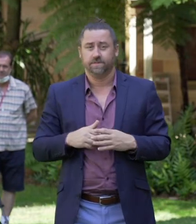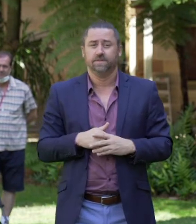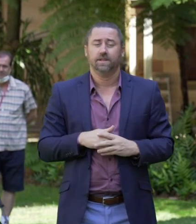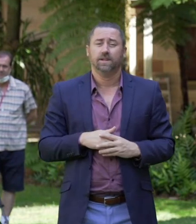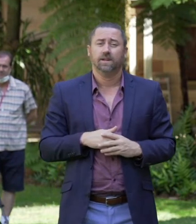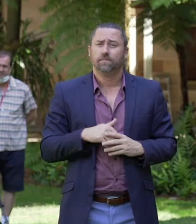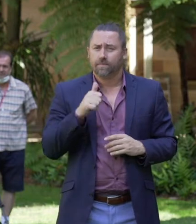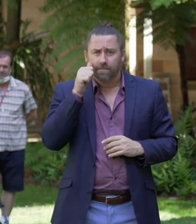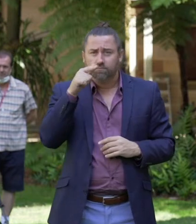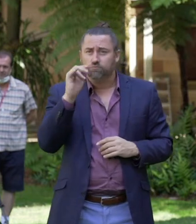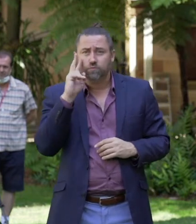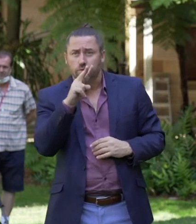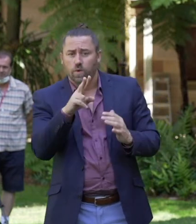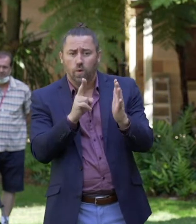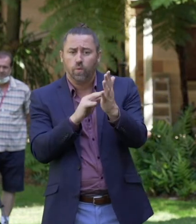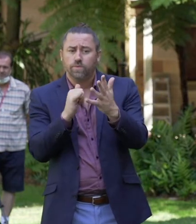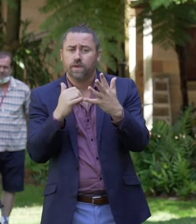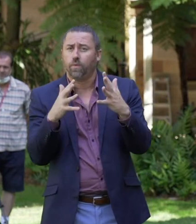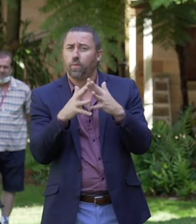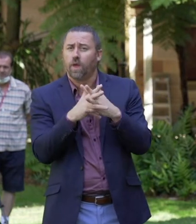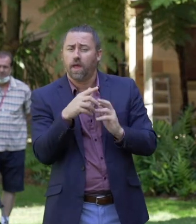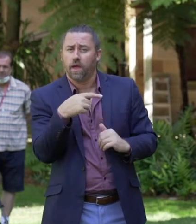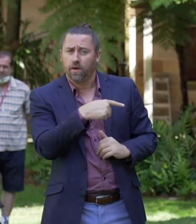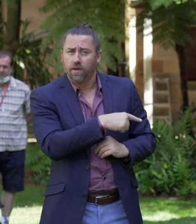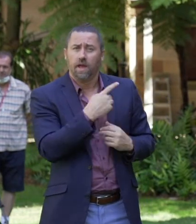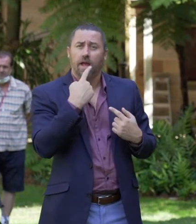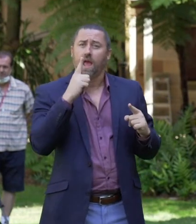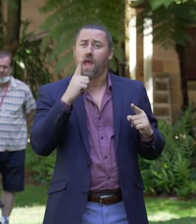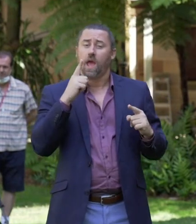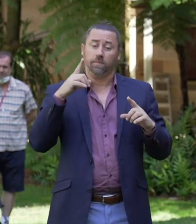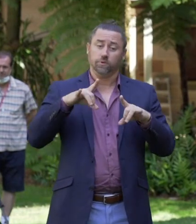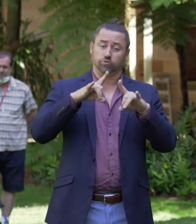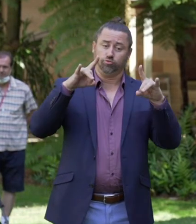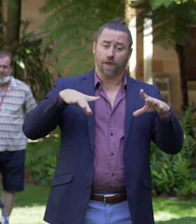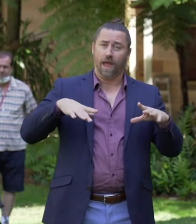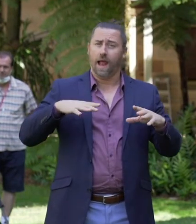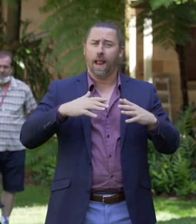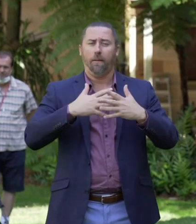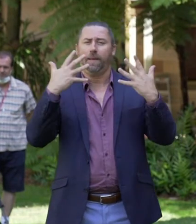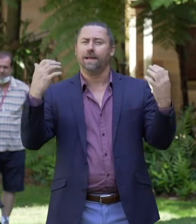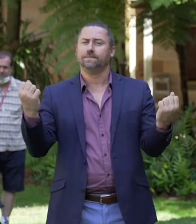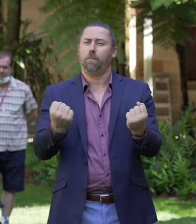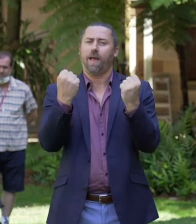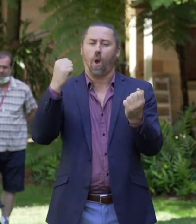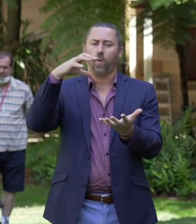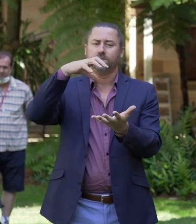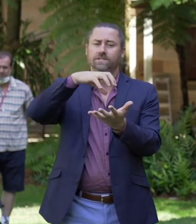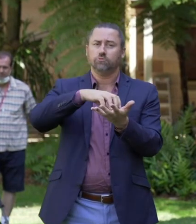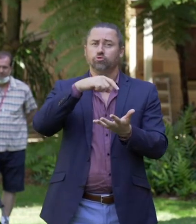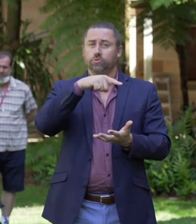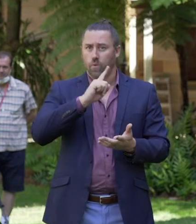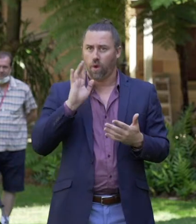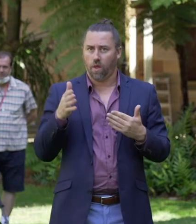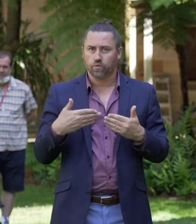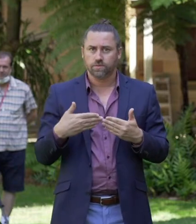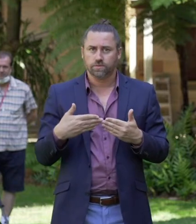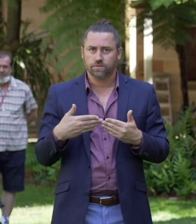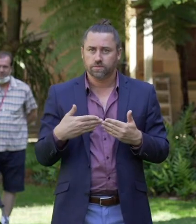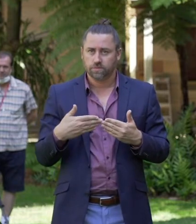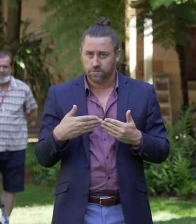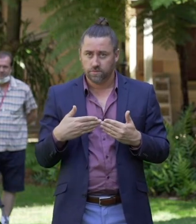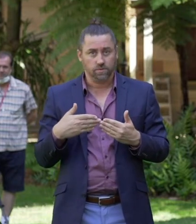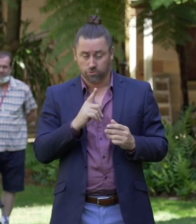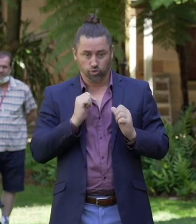an announcement out of New South Wales that Australia's largest power station will close early, and that was